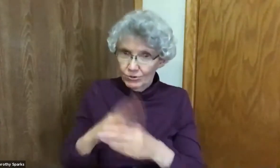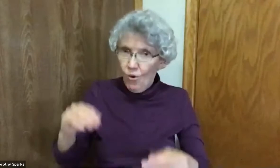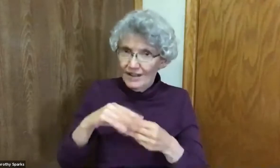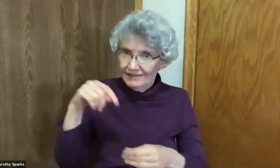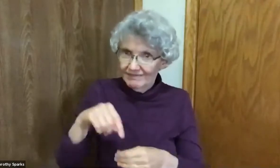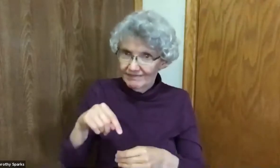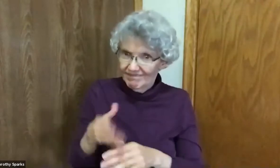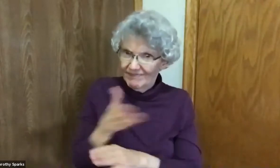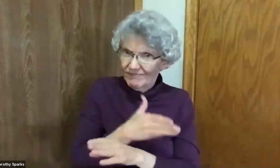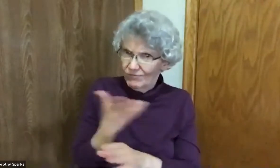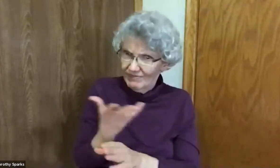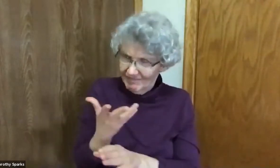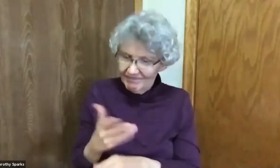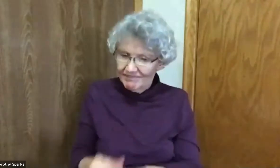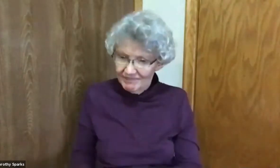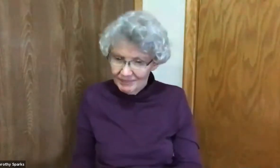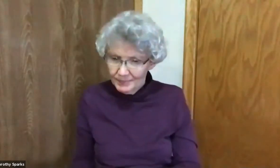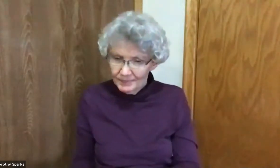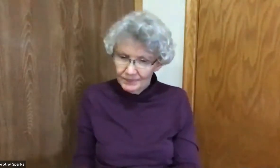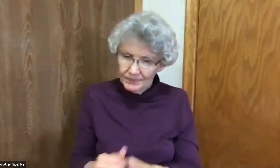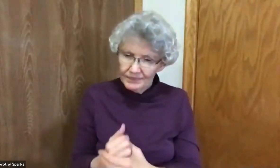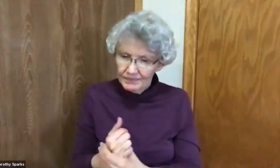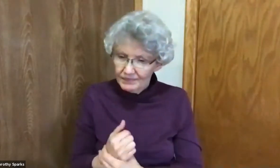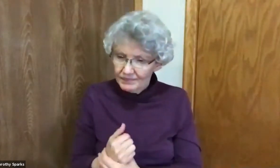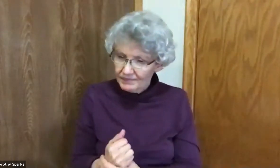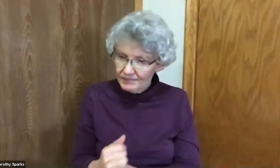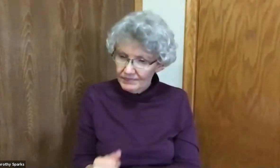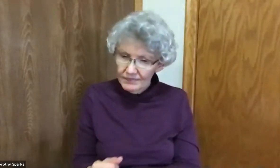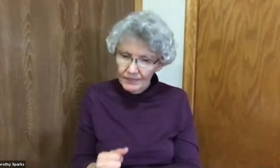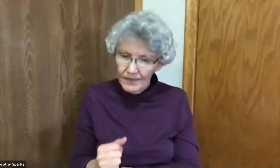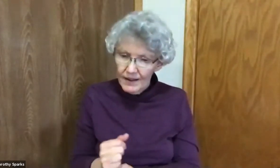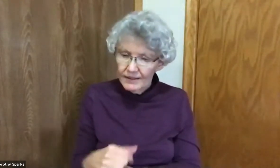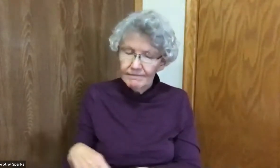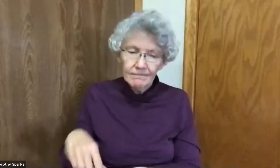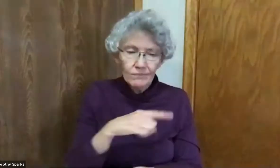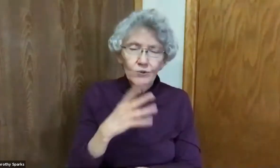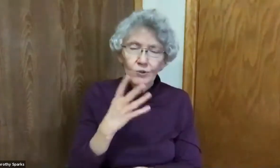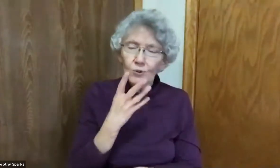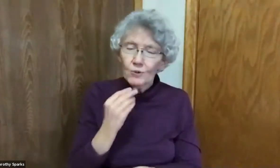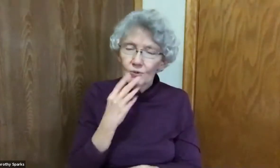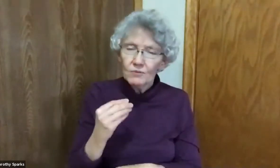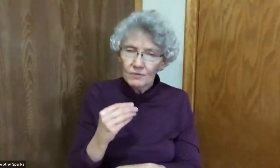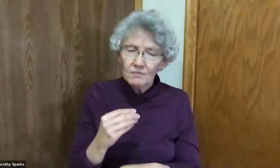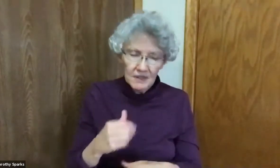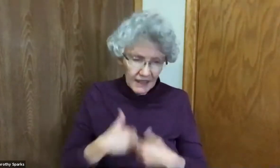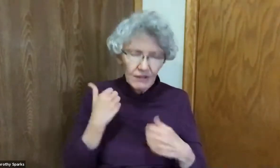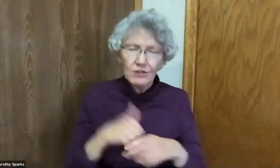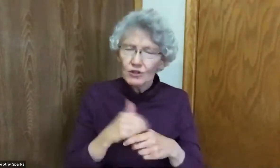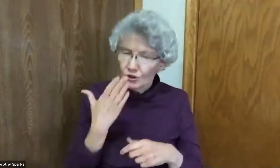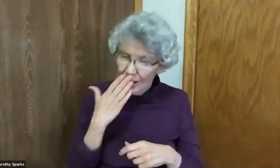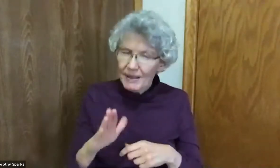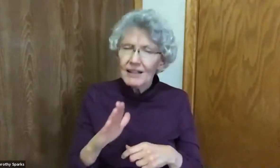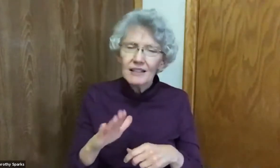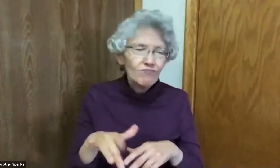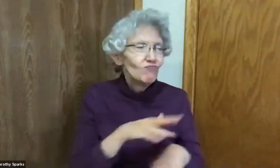Before I read the verses for today, I want to explain a little bit of the context about what happened before the Jewish people arrived